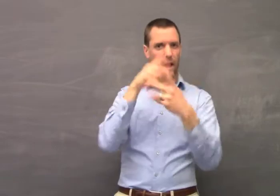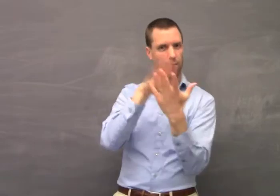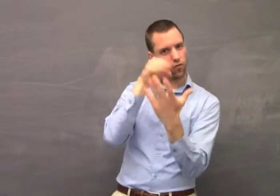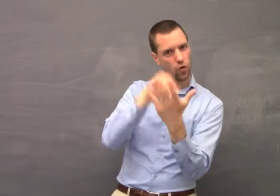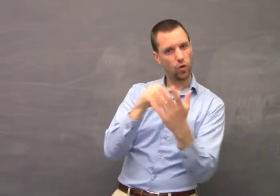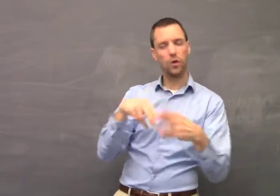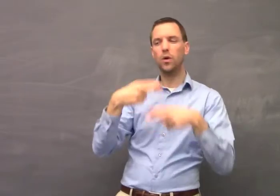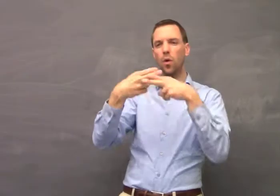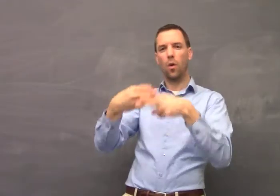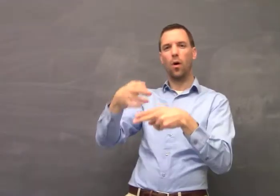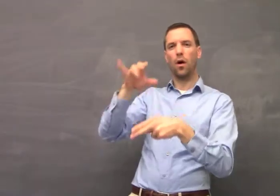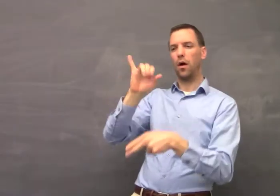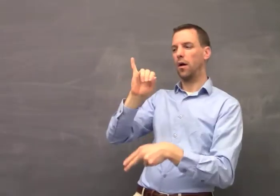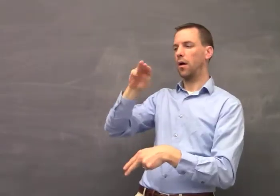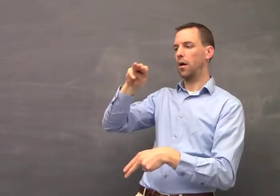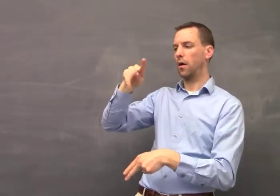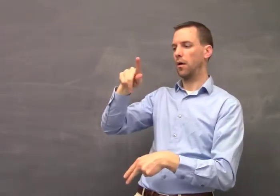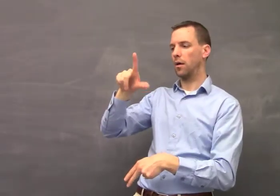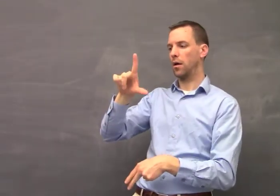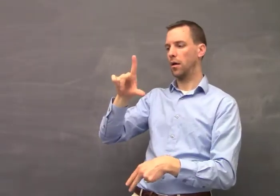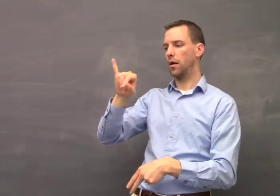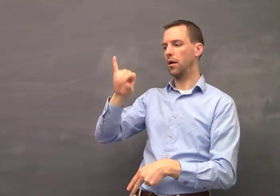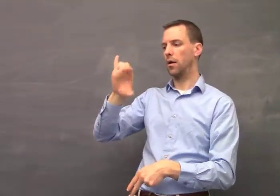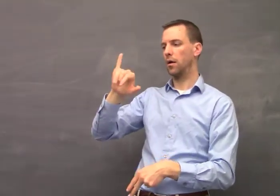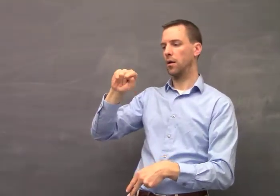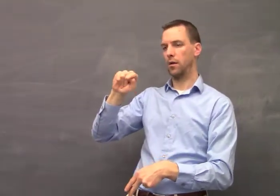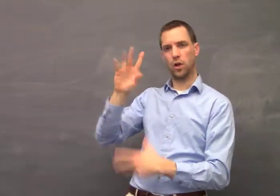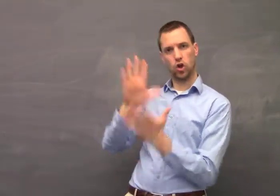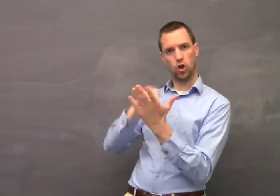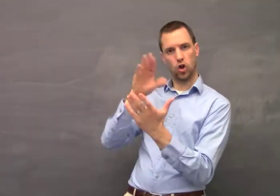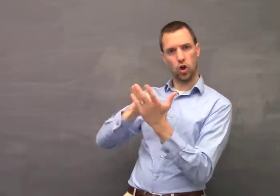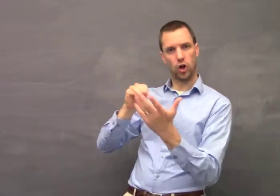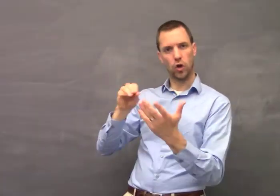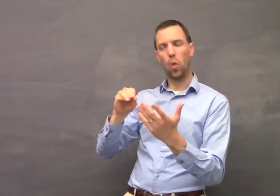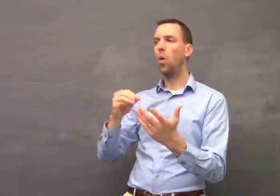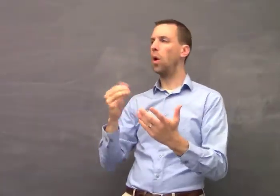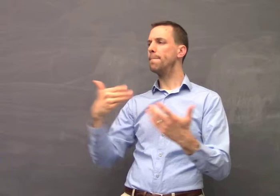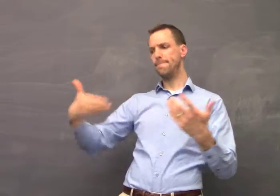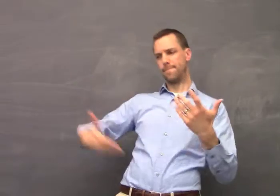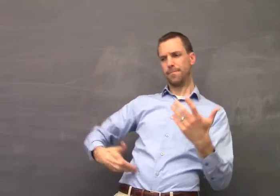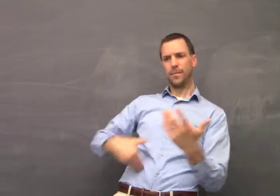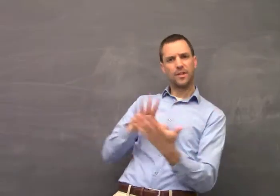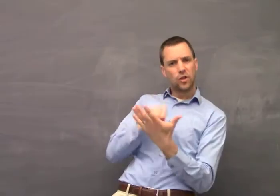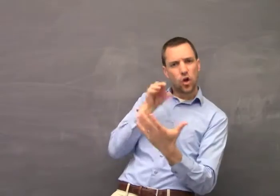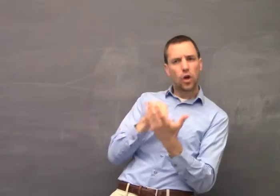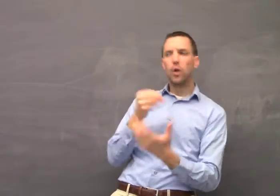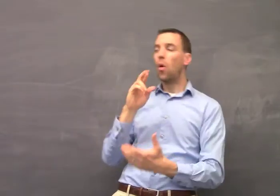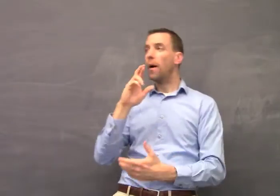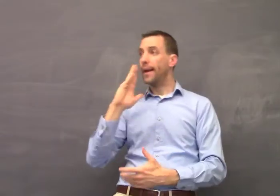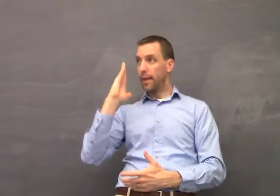one particular kind of learning, known as implicit learning. You may think of that as